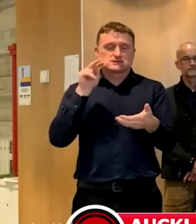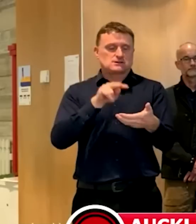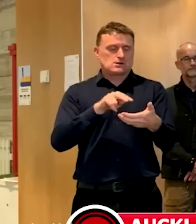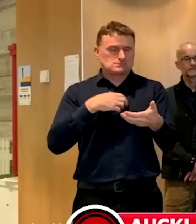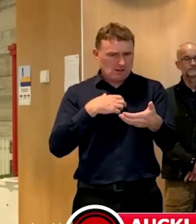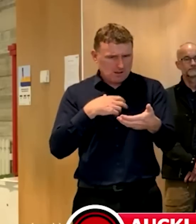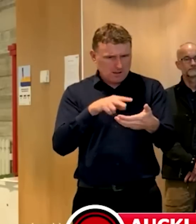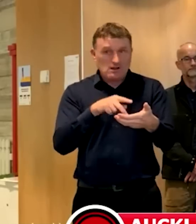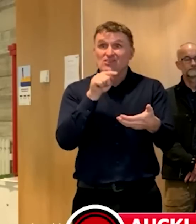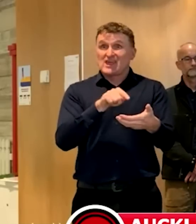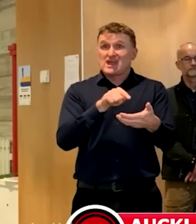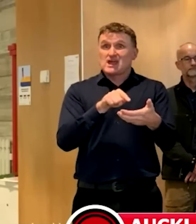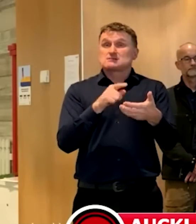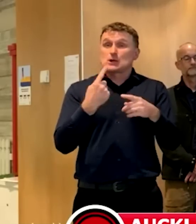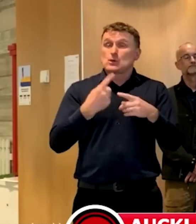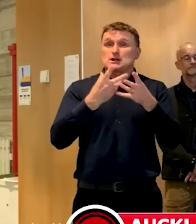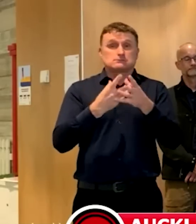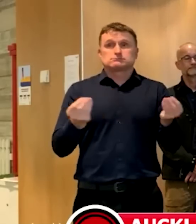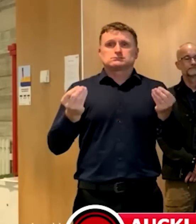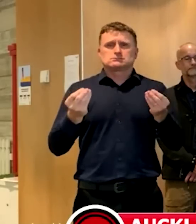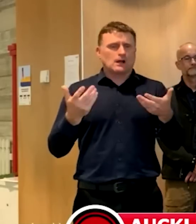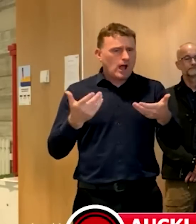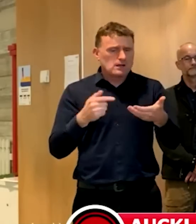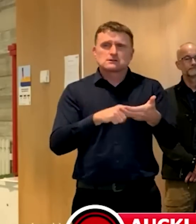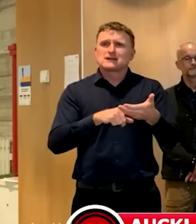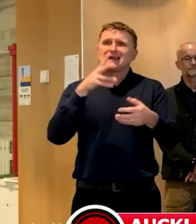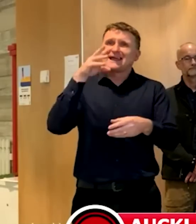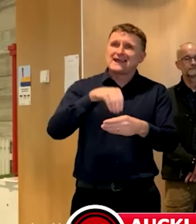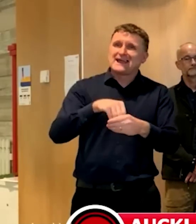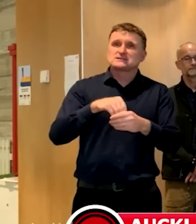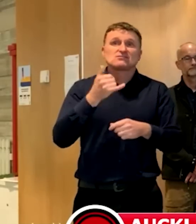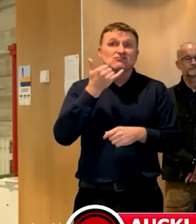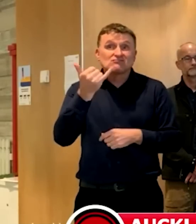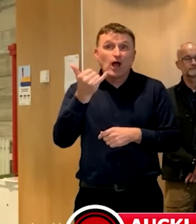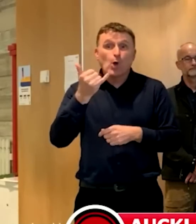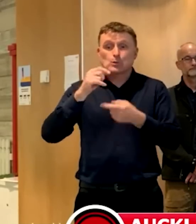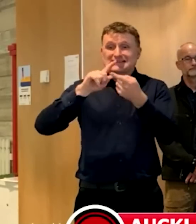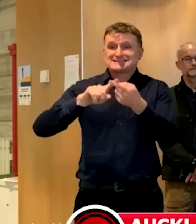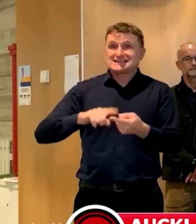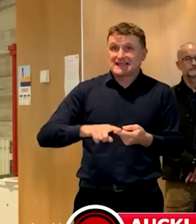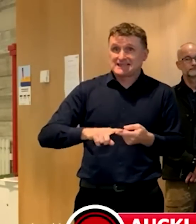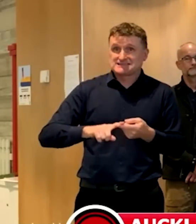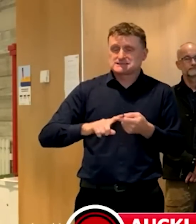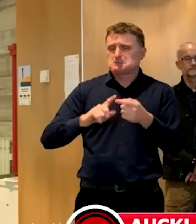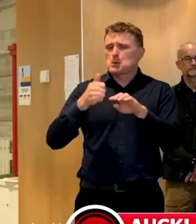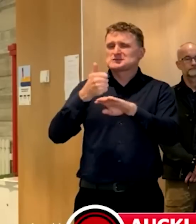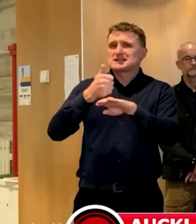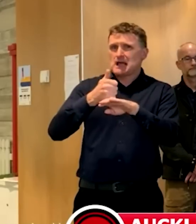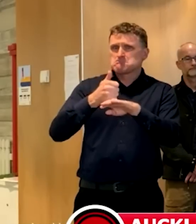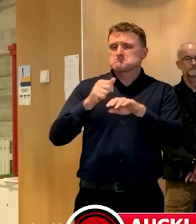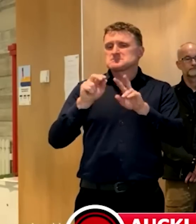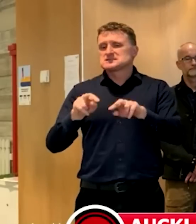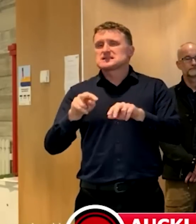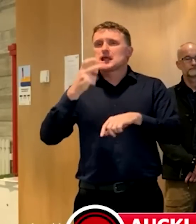on your phone. You might need to go into your message app, open the settings, and in the settings you can actually go back to